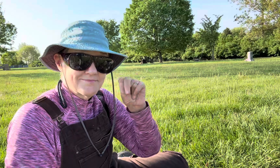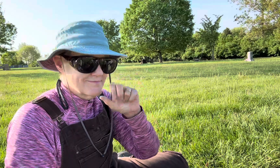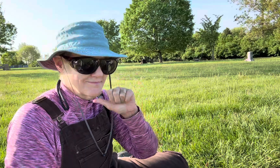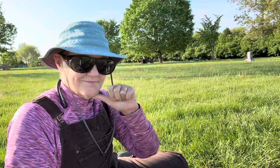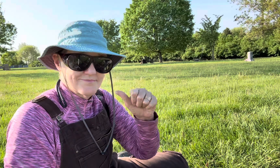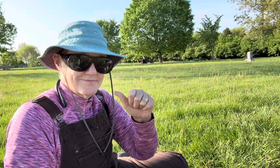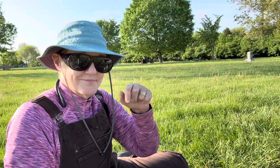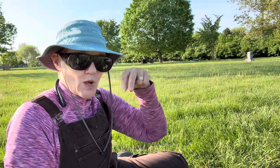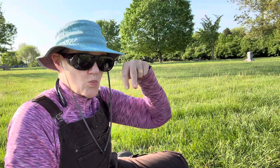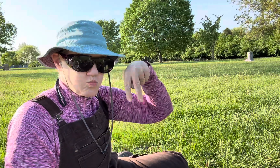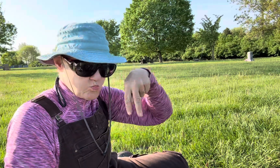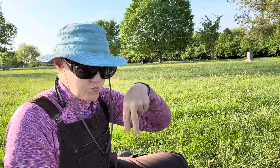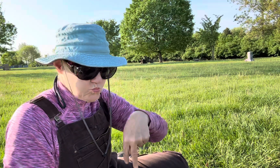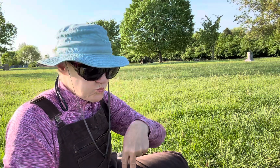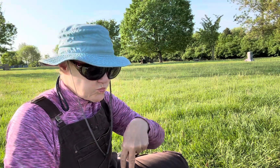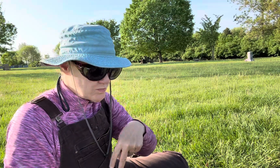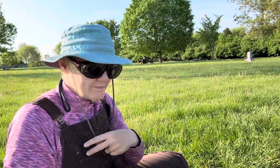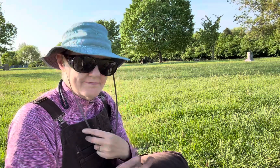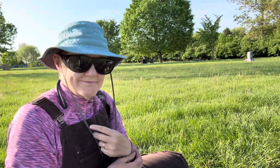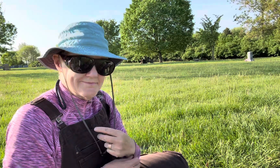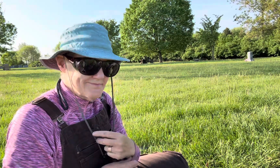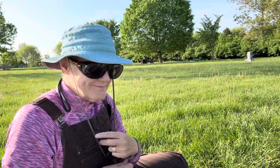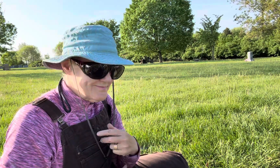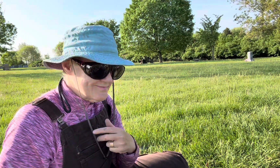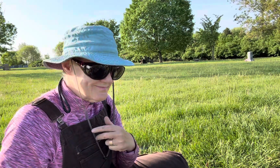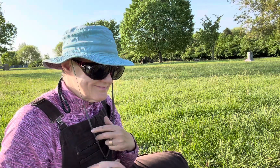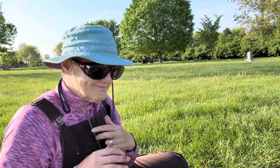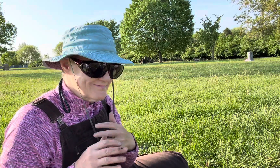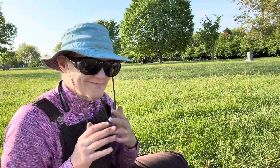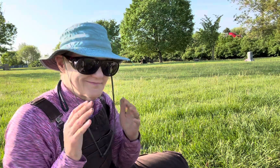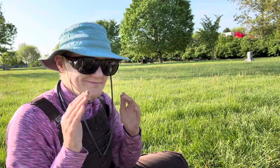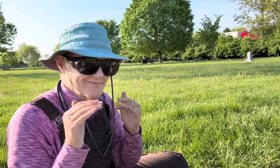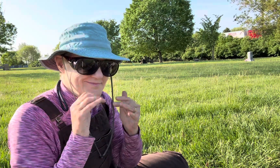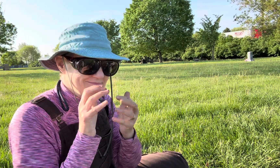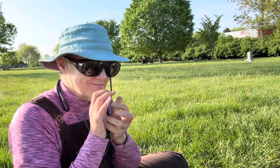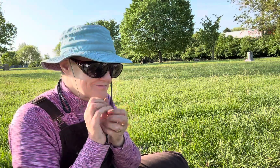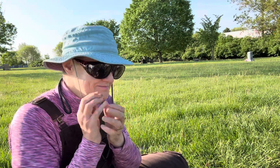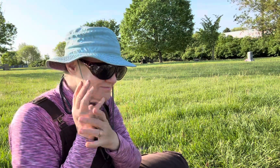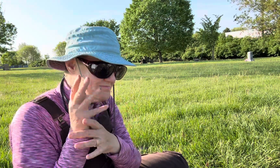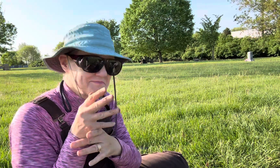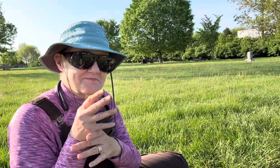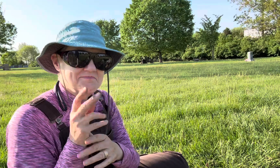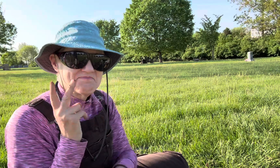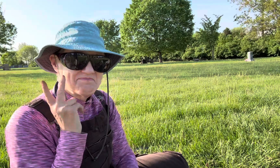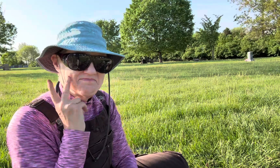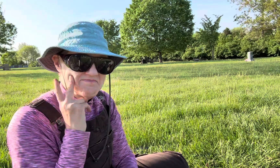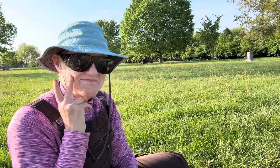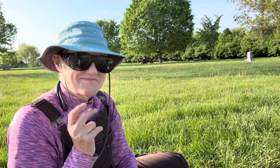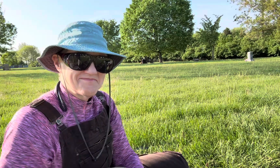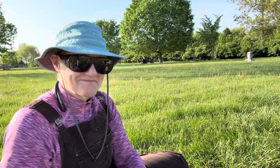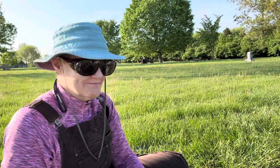You see the pin wouldn't go all the way in. Hopefully I didn't damage those little plants.